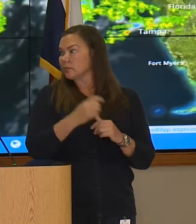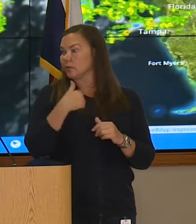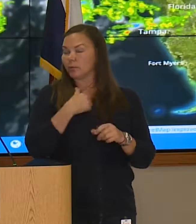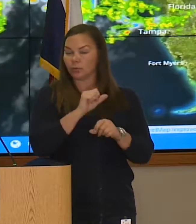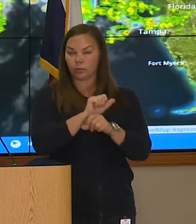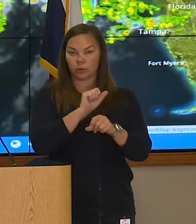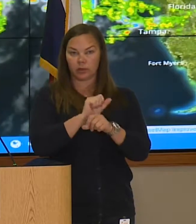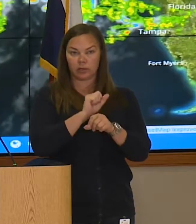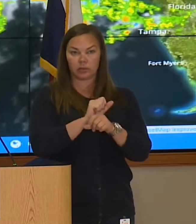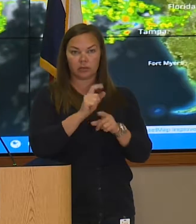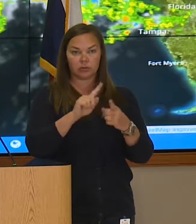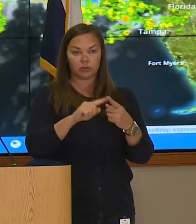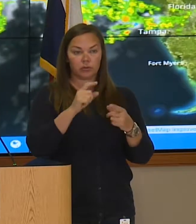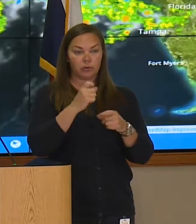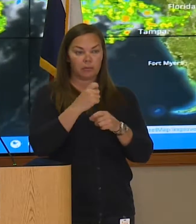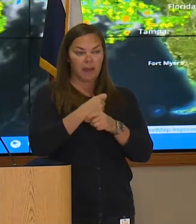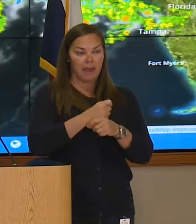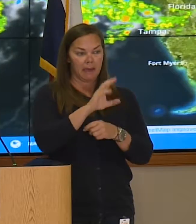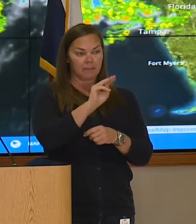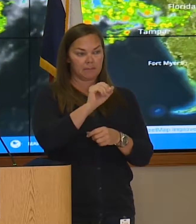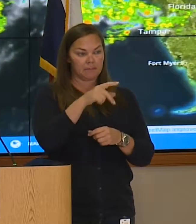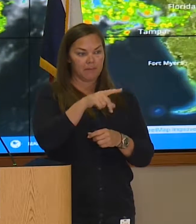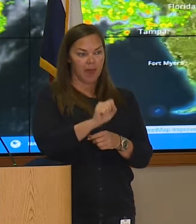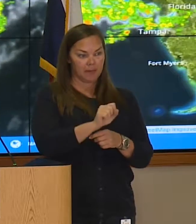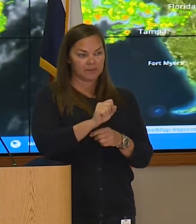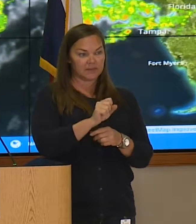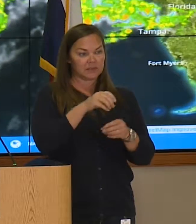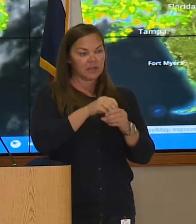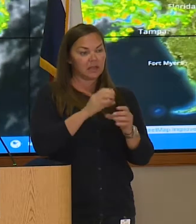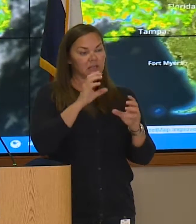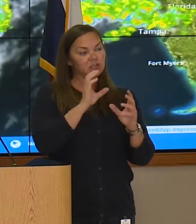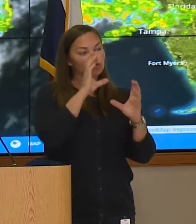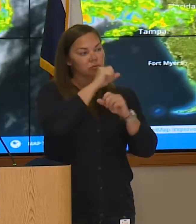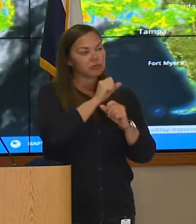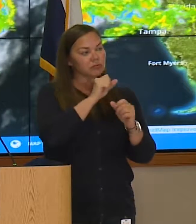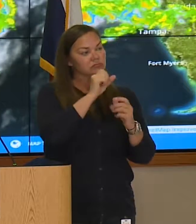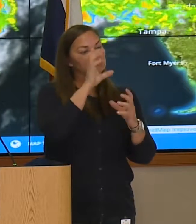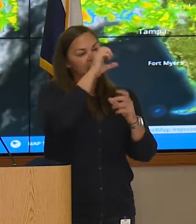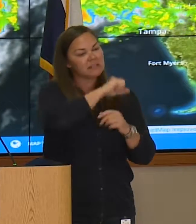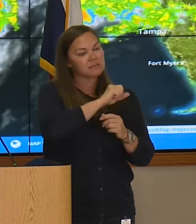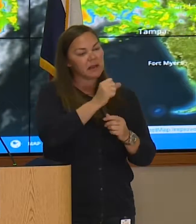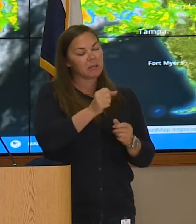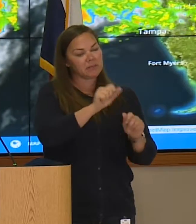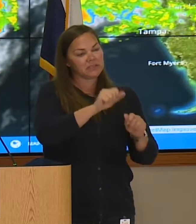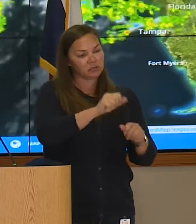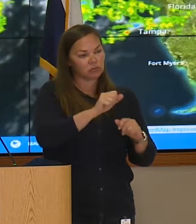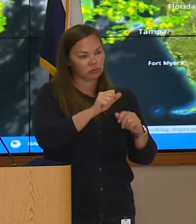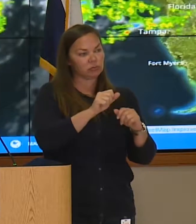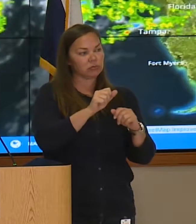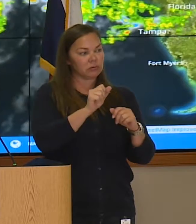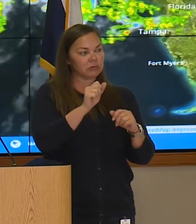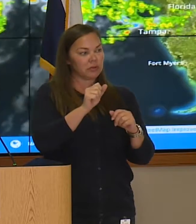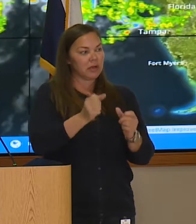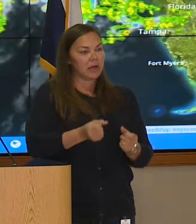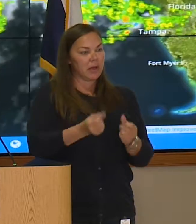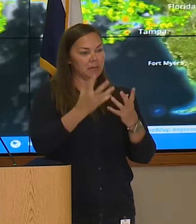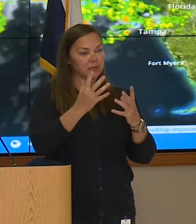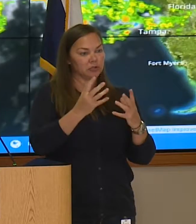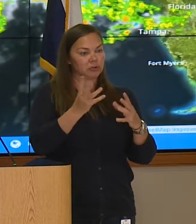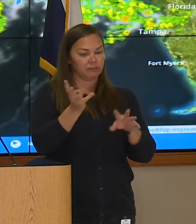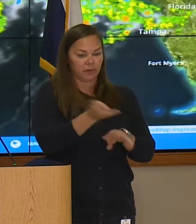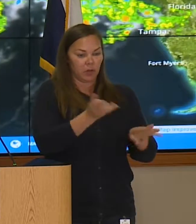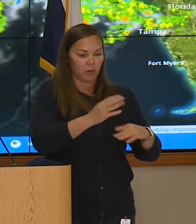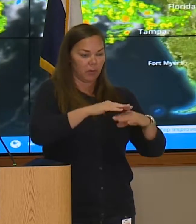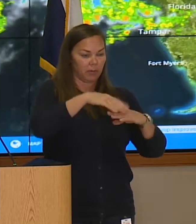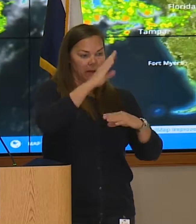We're working on producing maps that generally estimate the potential extent of flooding below and above Addicks and Barker